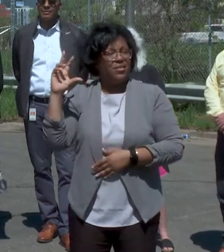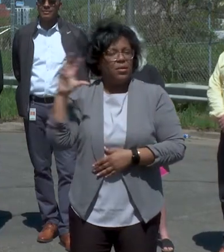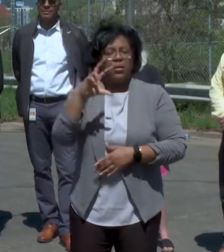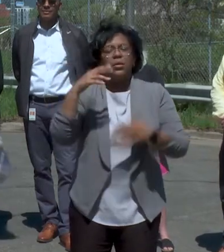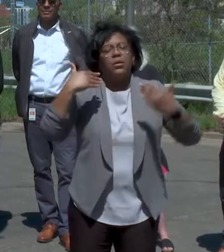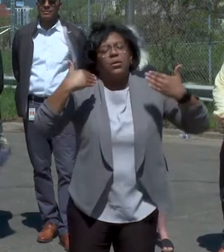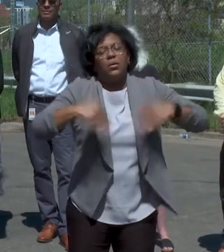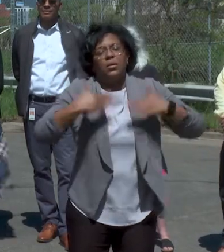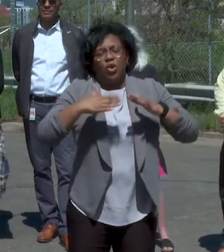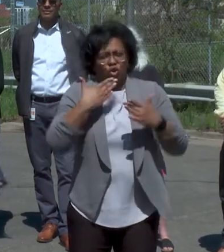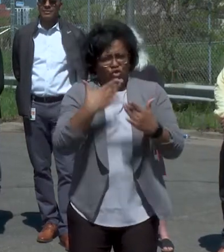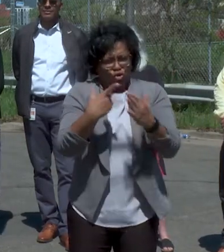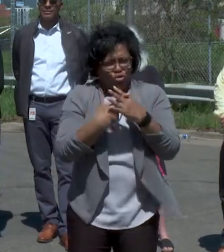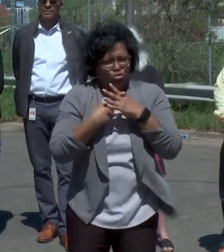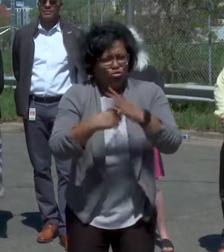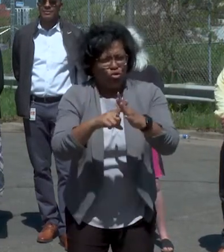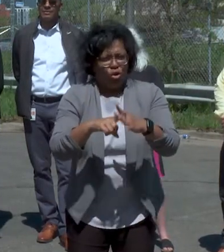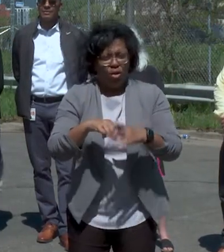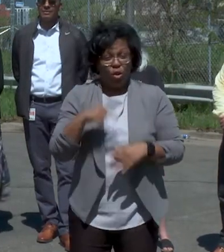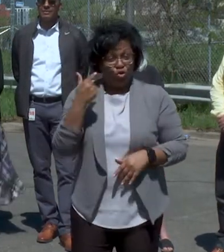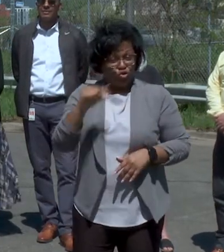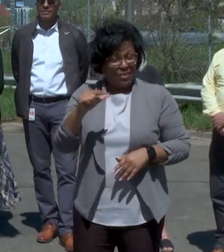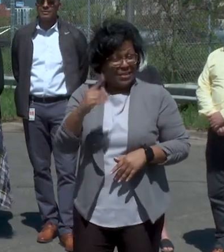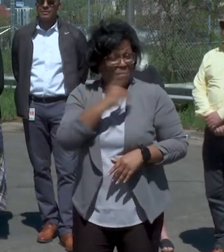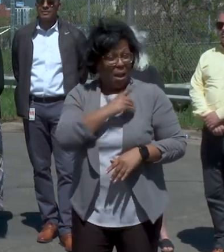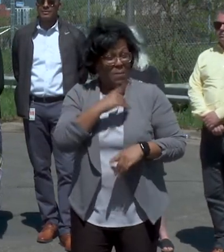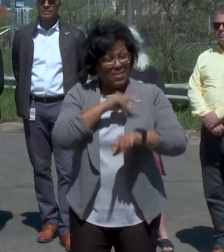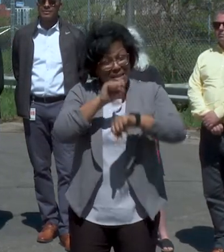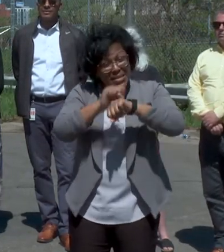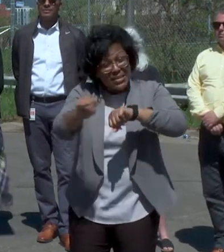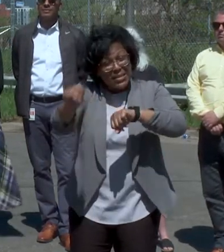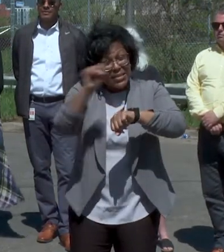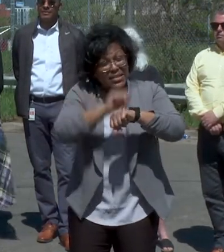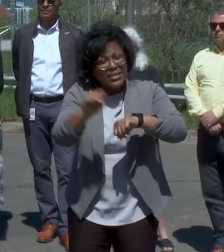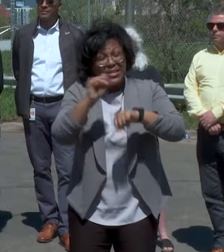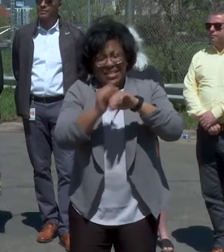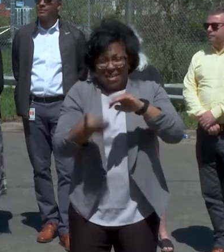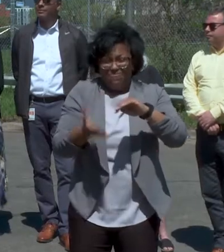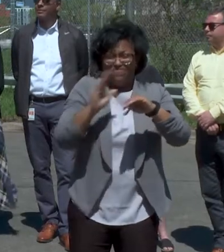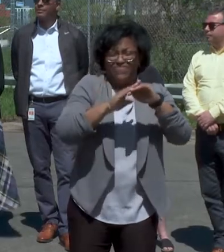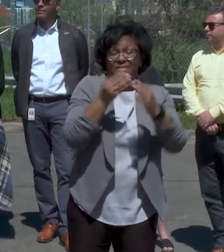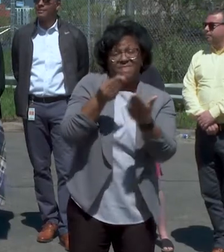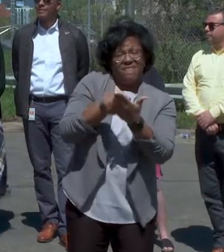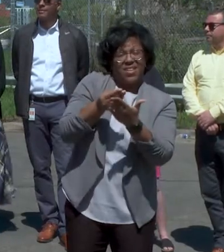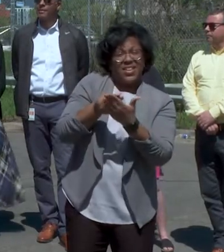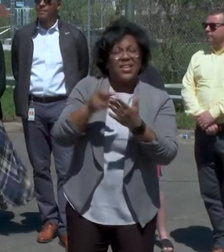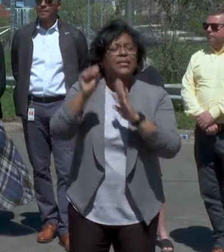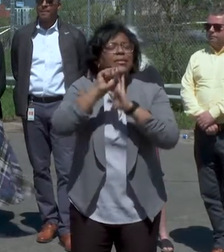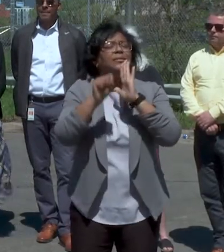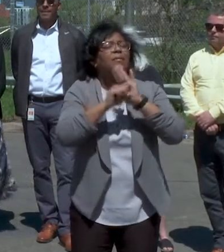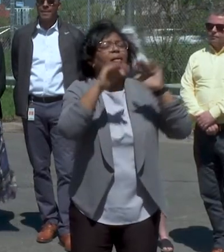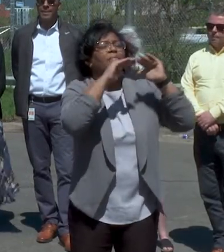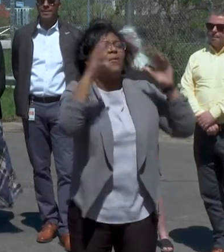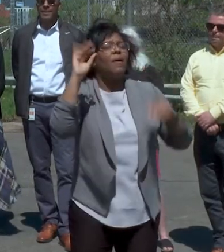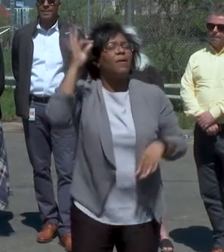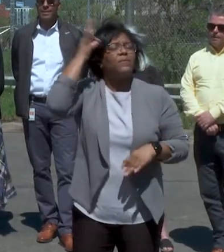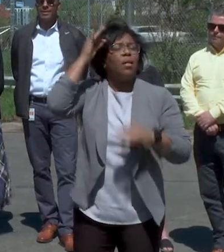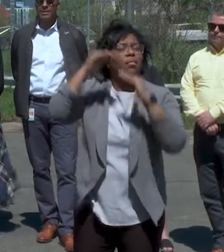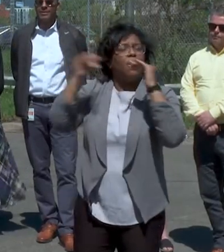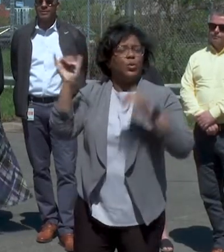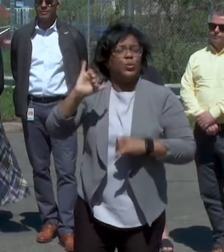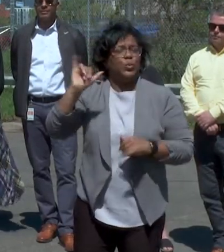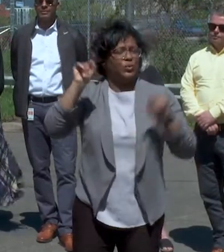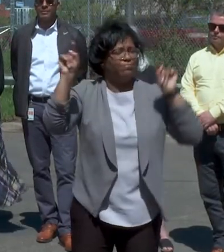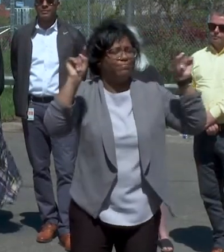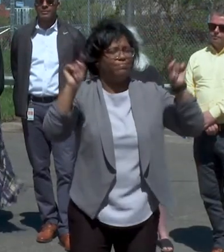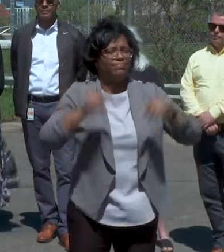commitment, and Green Minneapolis is working to increase funding at the state levels and at the federal levels as well for